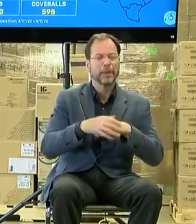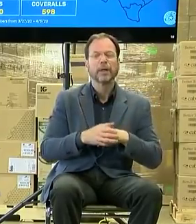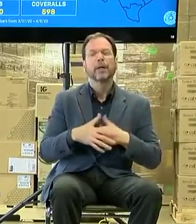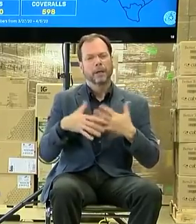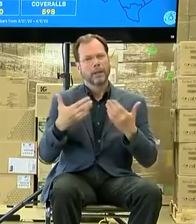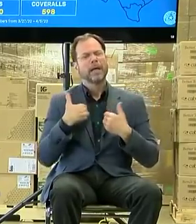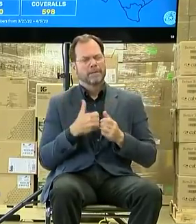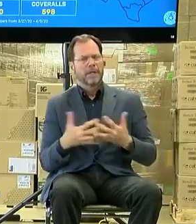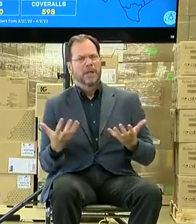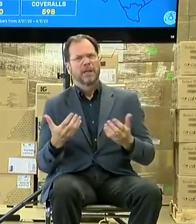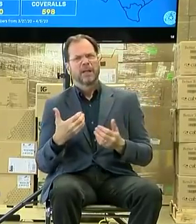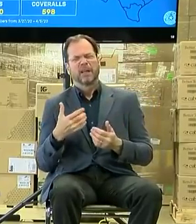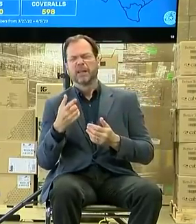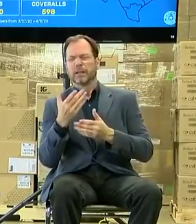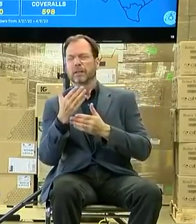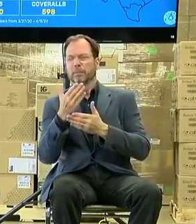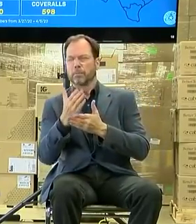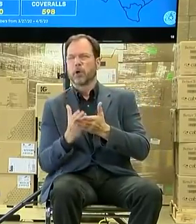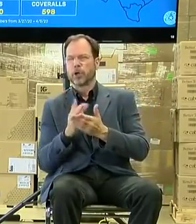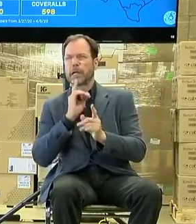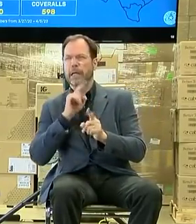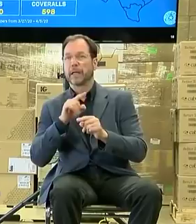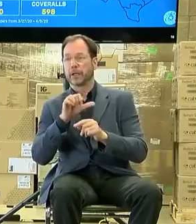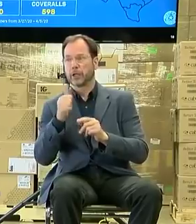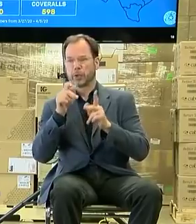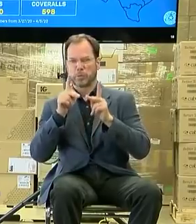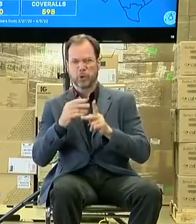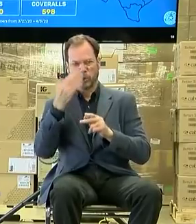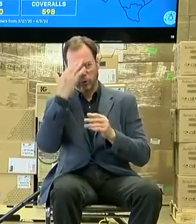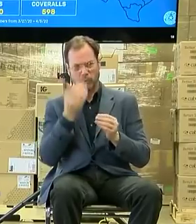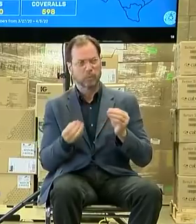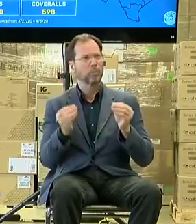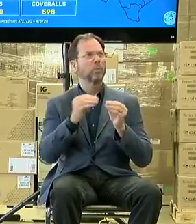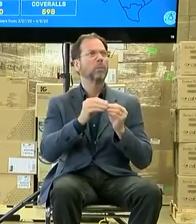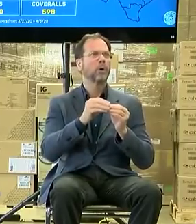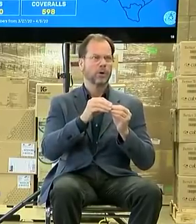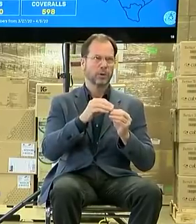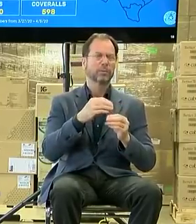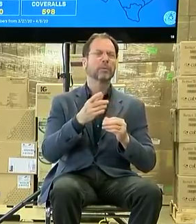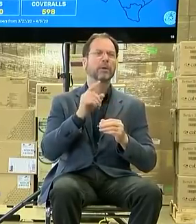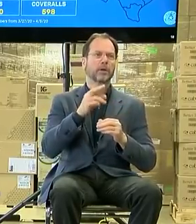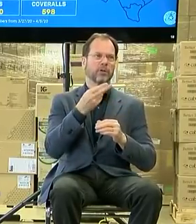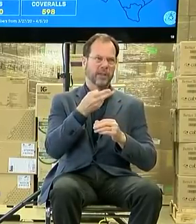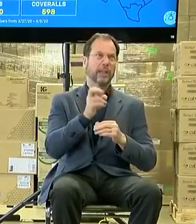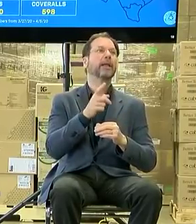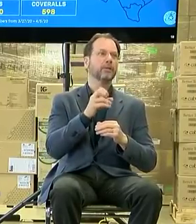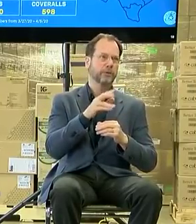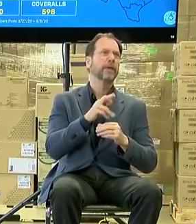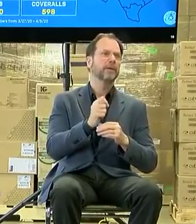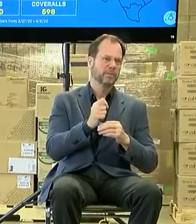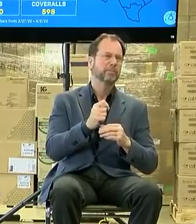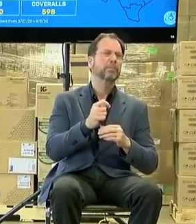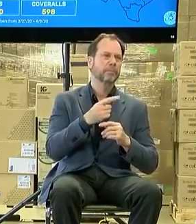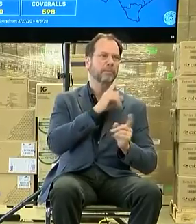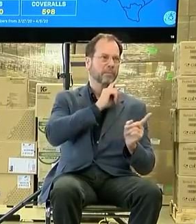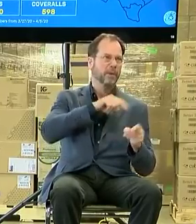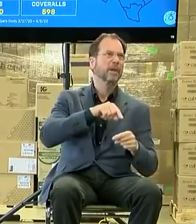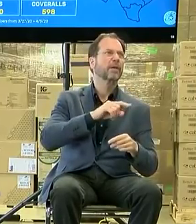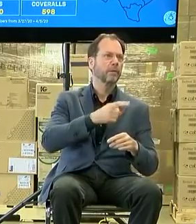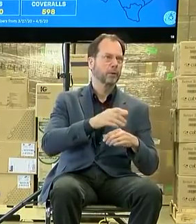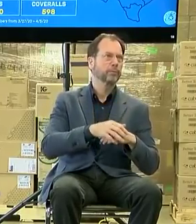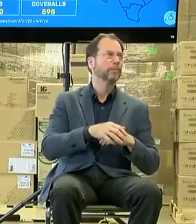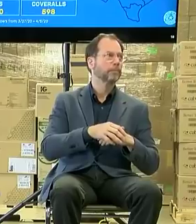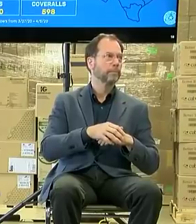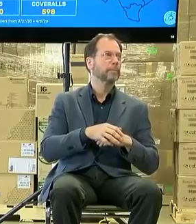lot, and I'll answer that in part, but someone who knows a whole lot about it is Dr. Hellerstedt. I'd like to have Dr. Hellerstedt address it first,